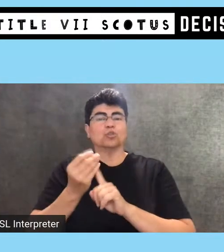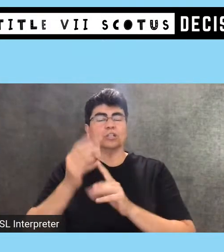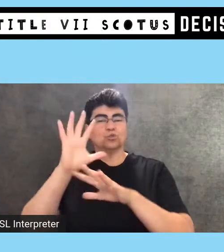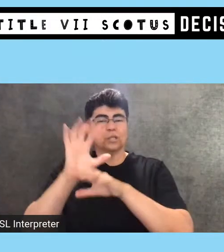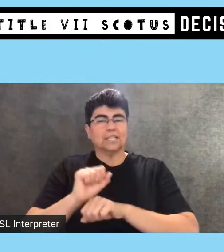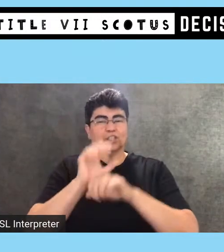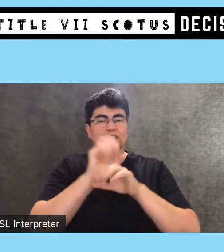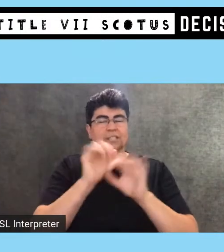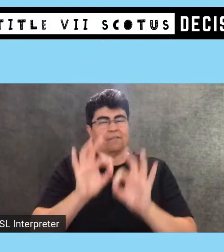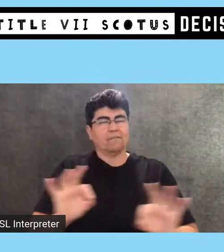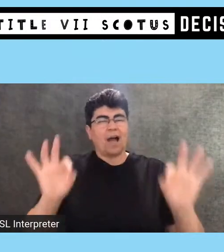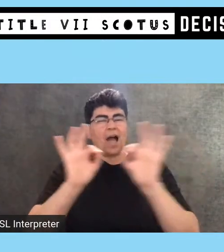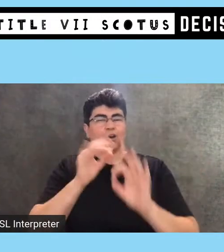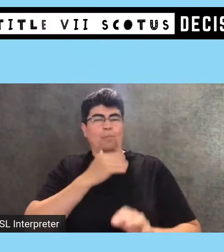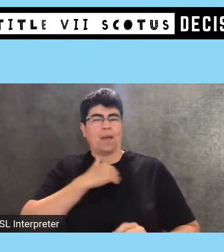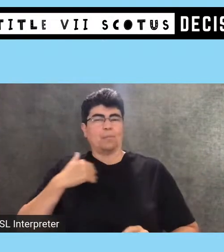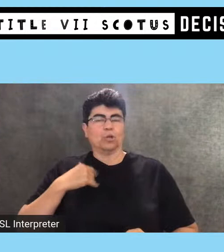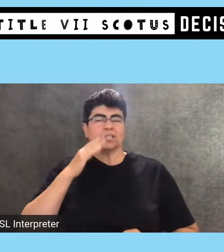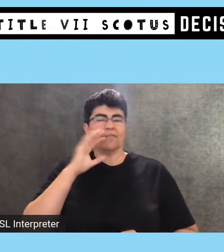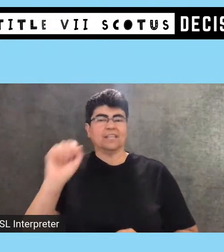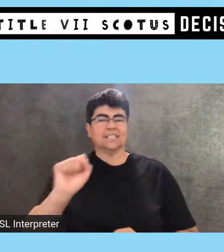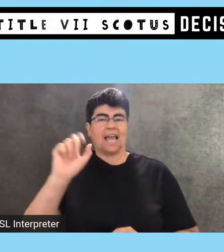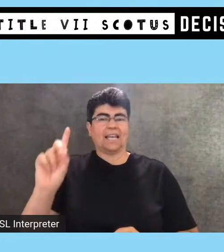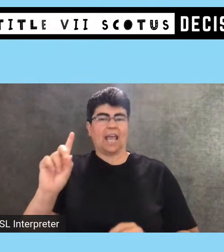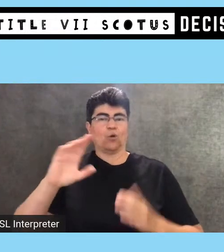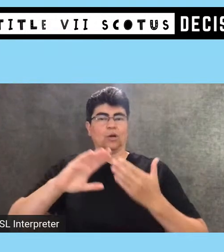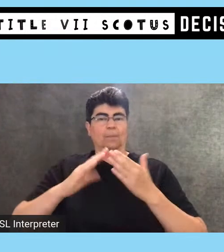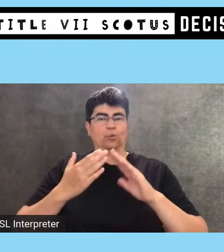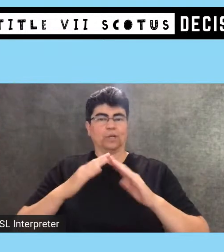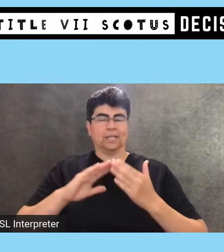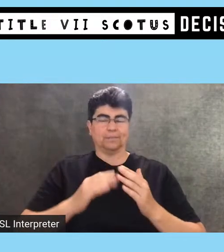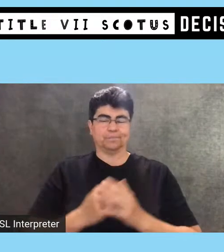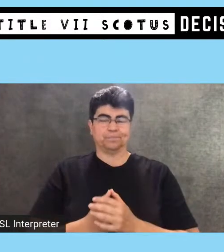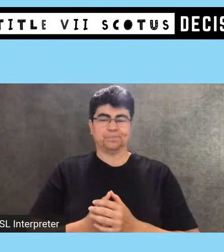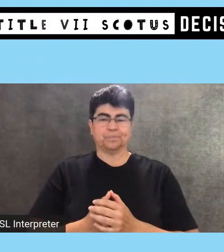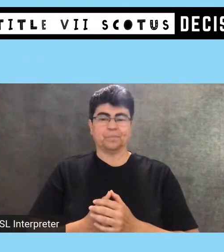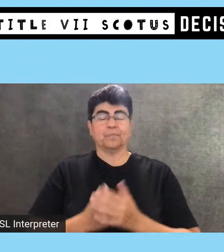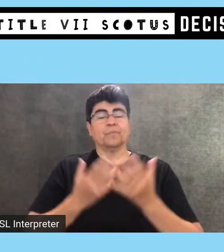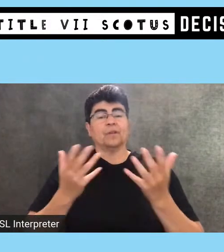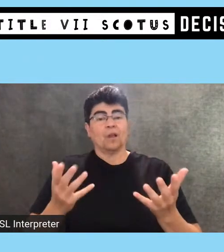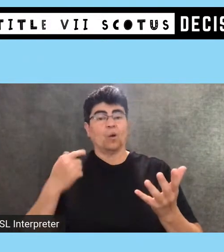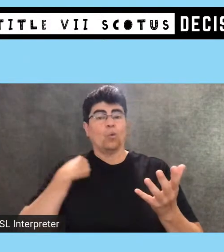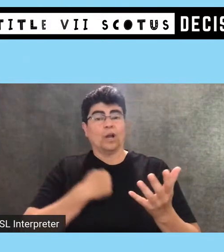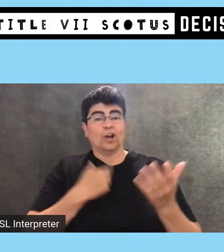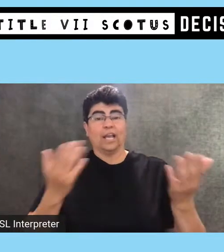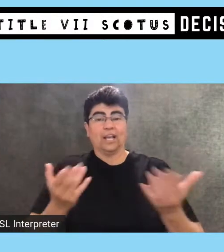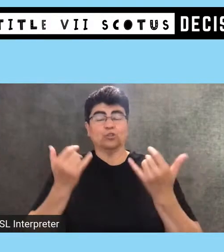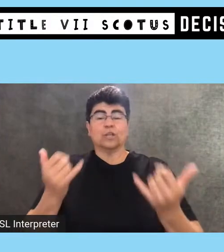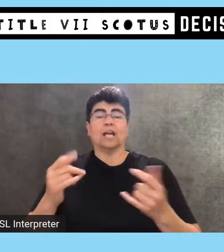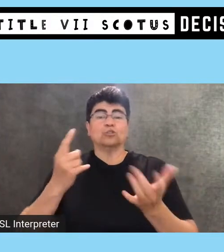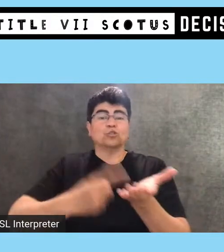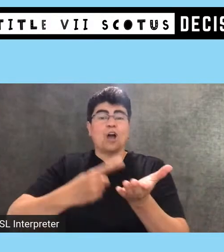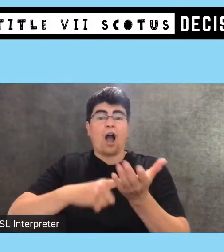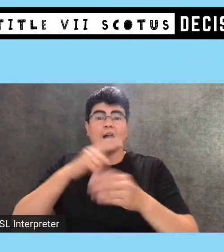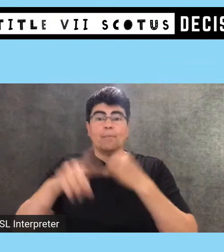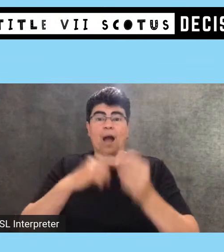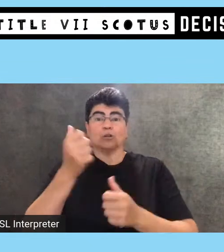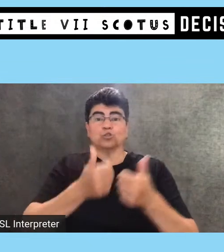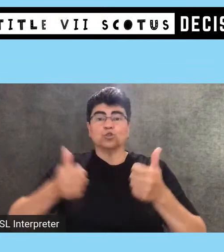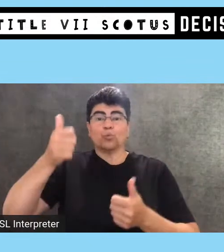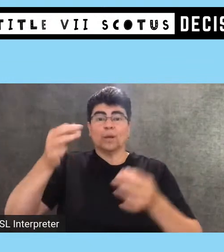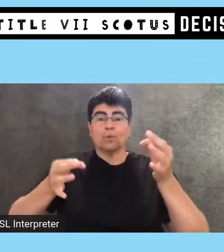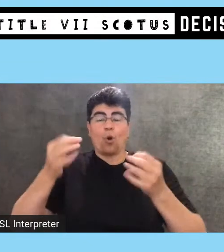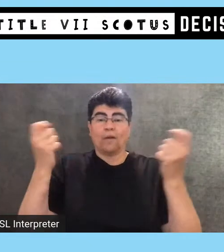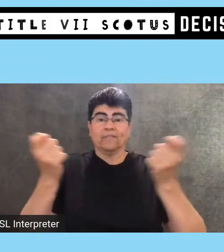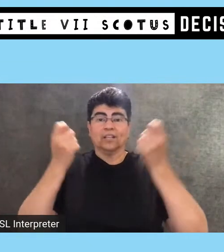traditions as vital members of the San Diego community. Though we are here today to talk about the Supreme Court victory, we